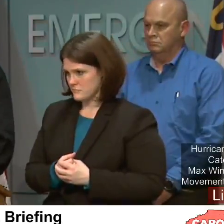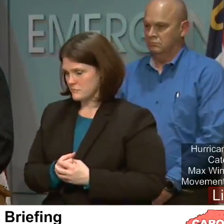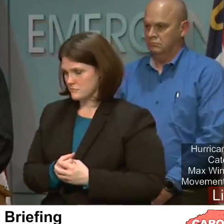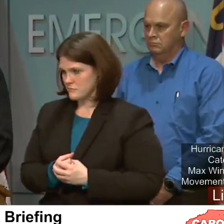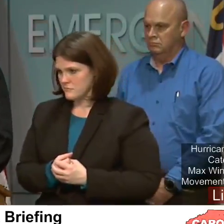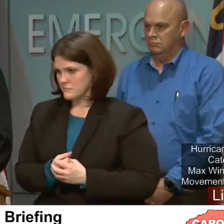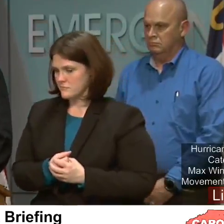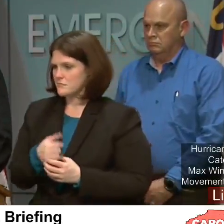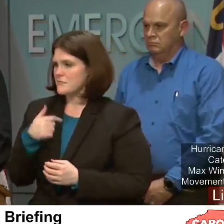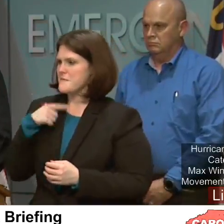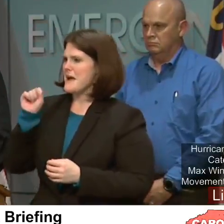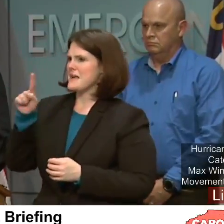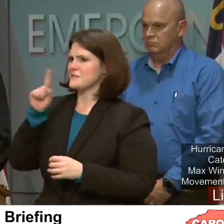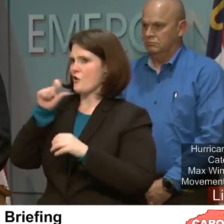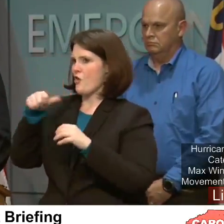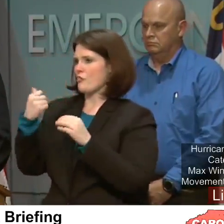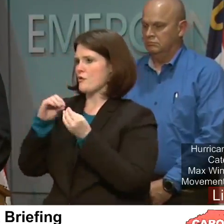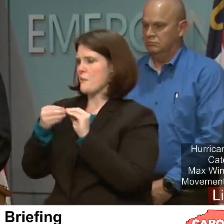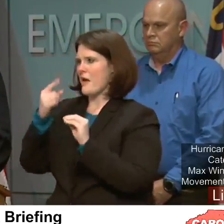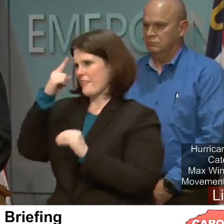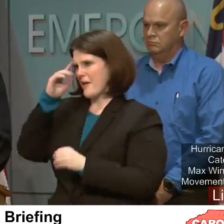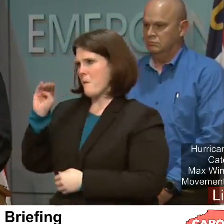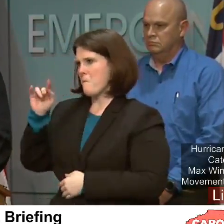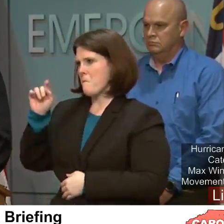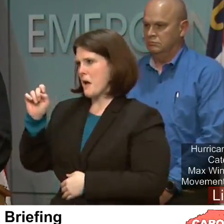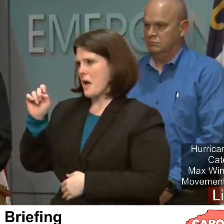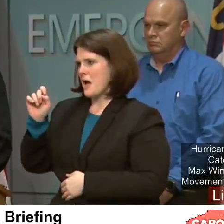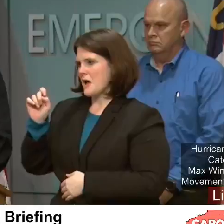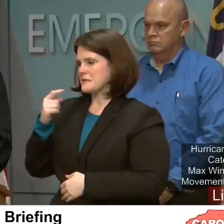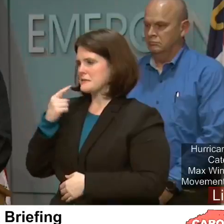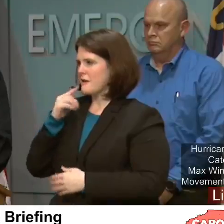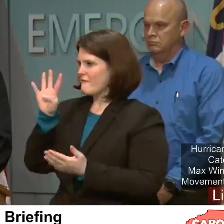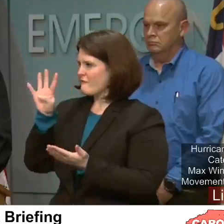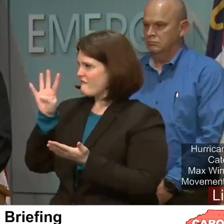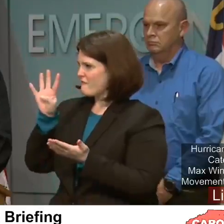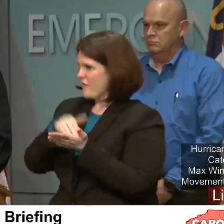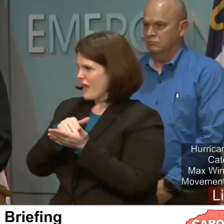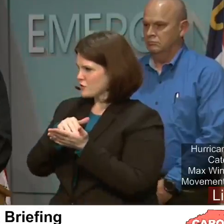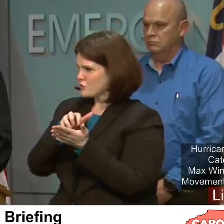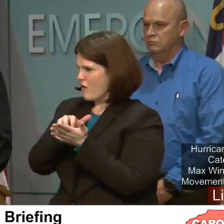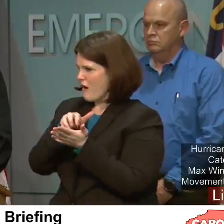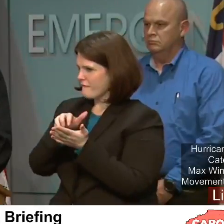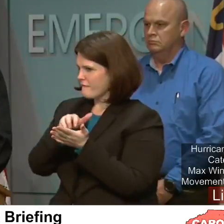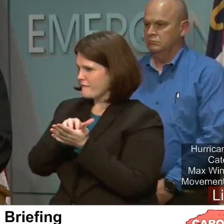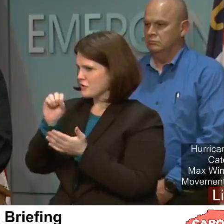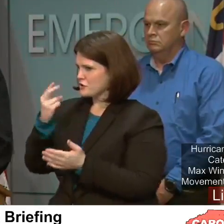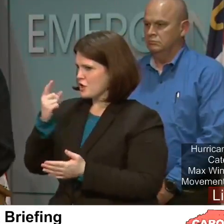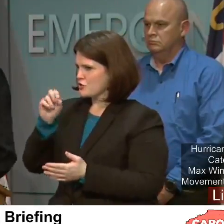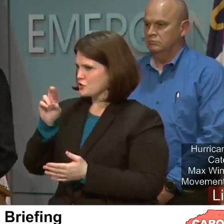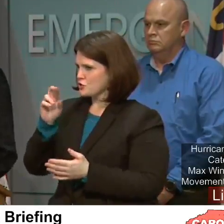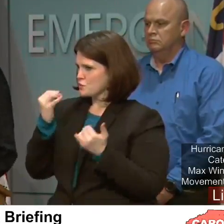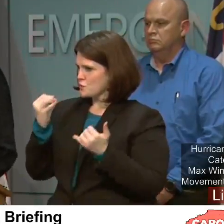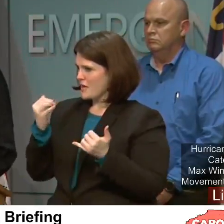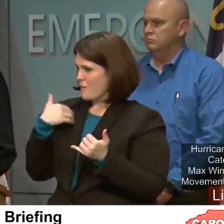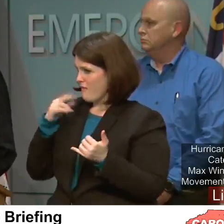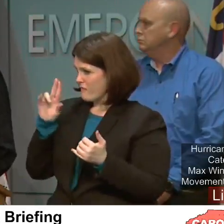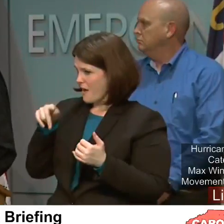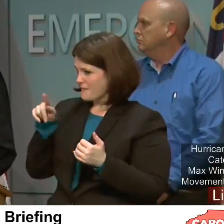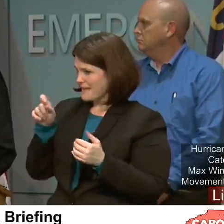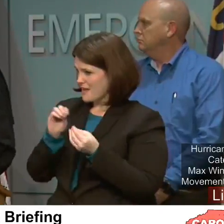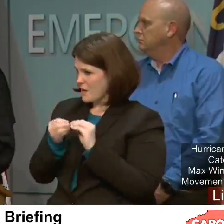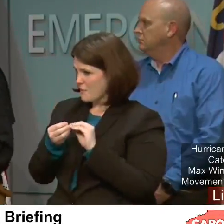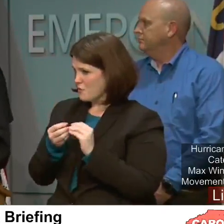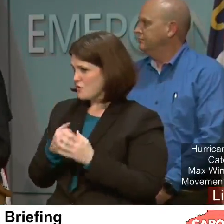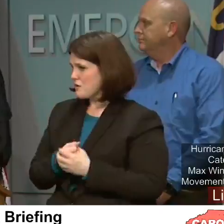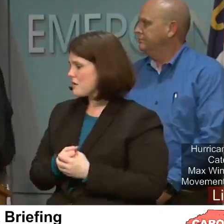I'm looking for another number. I think Mike said 4,000 roughly people in shelters as of earlier today. Do you have an updated number on